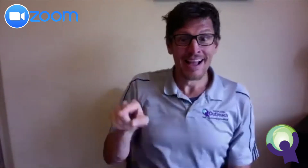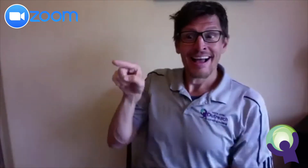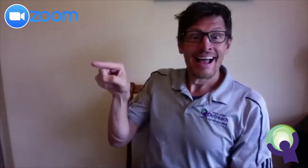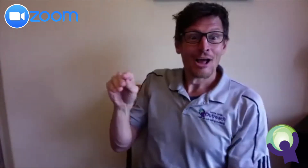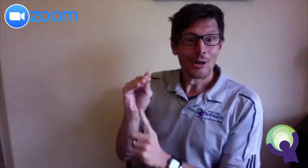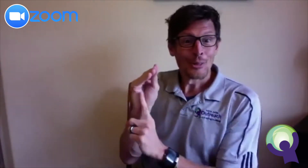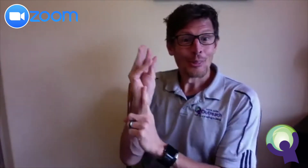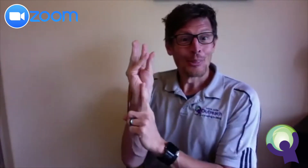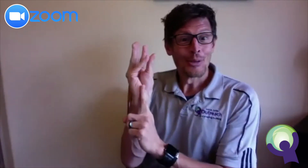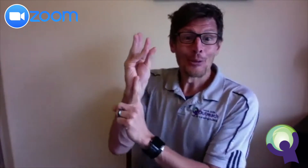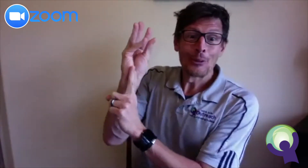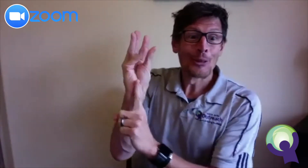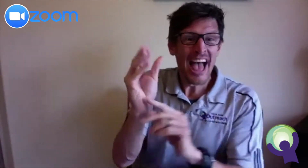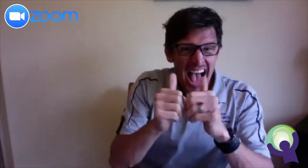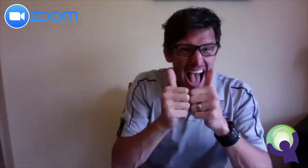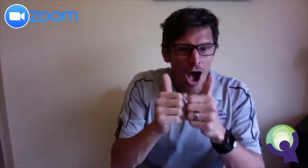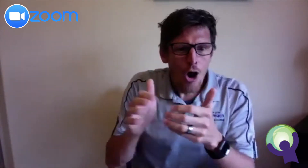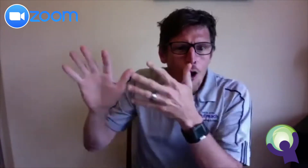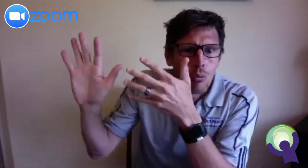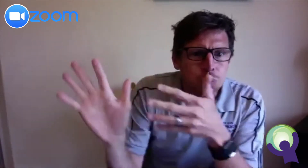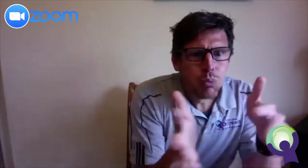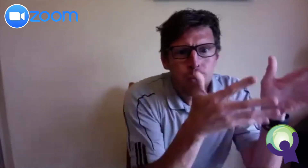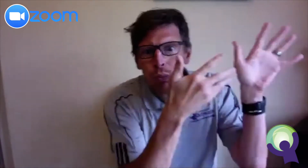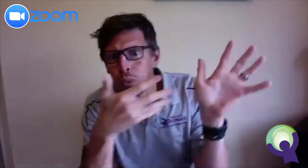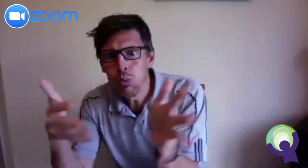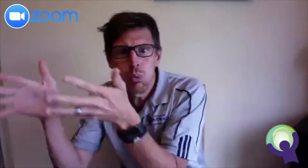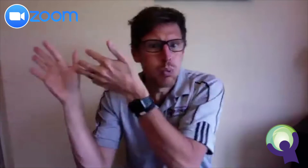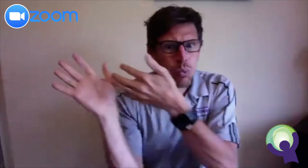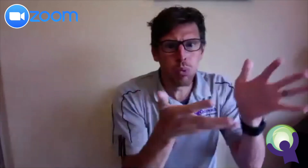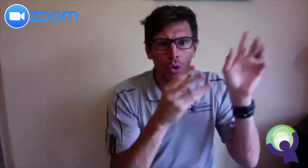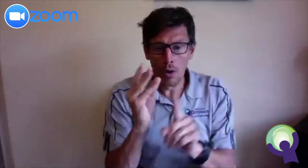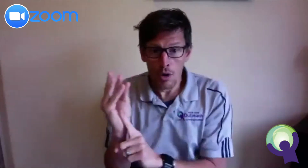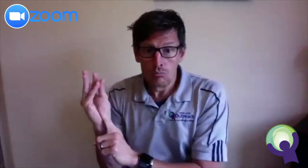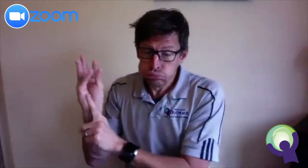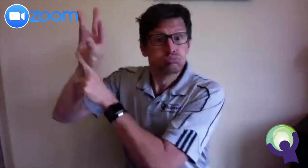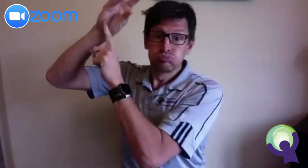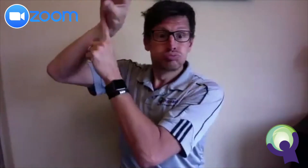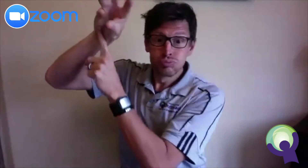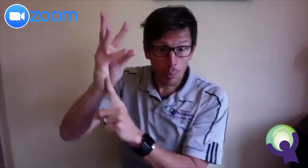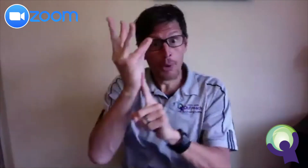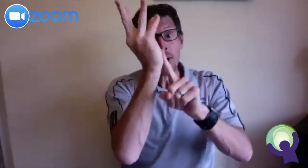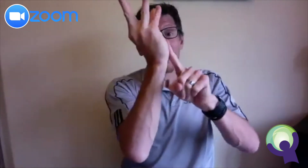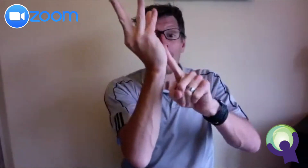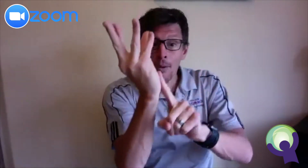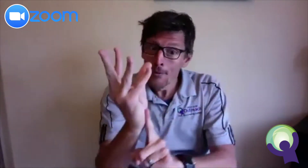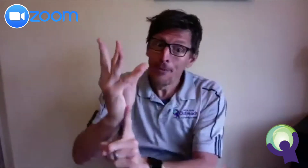Sadie gazed at the fuzzy floating seeds. She dropped her gloves and spread her arms wide. Let's go for another ride, she